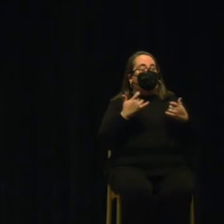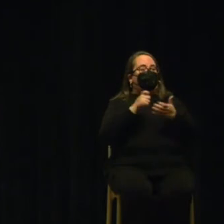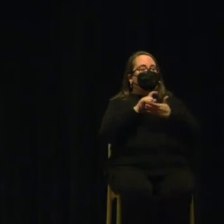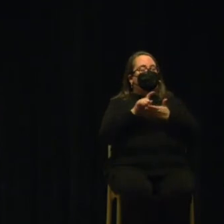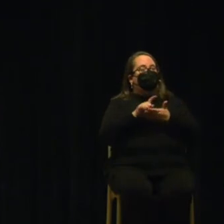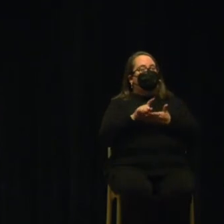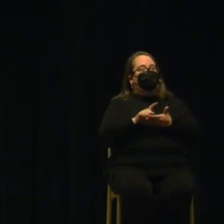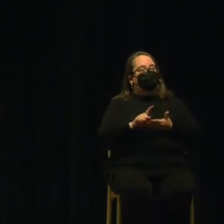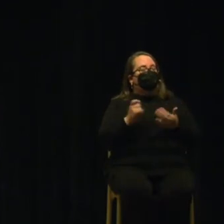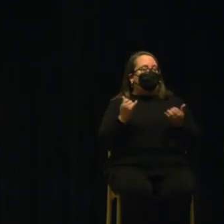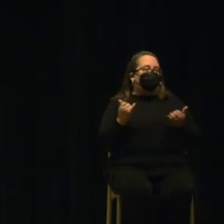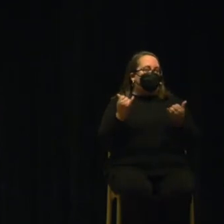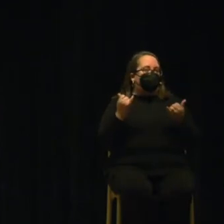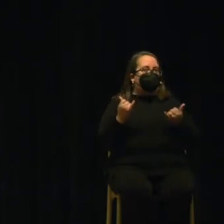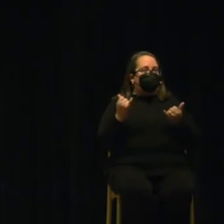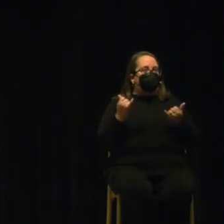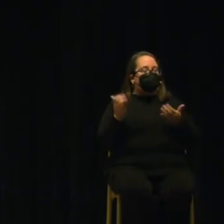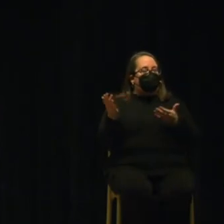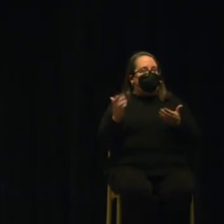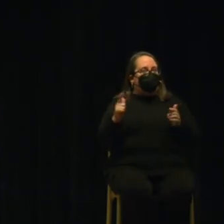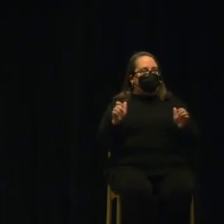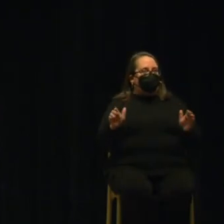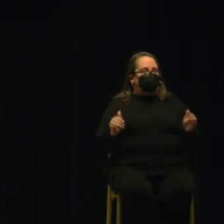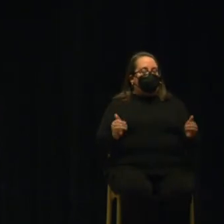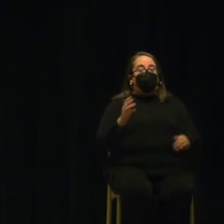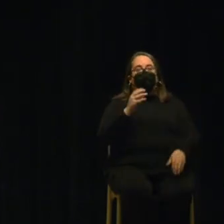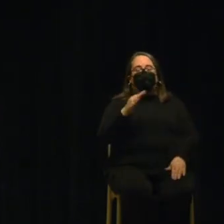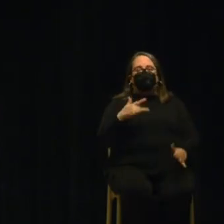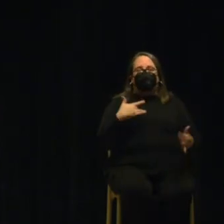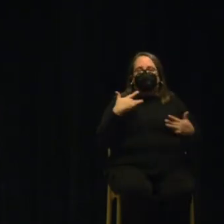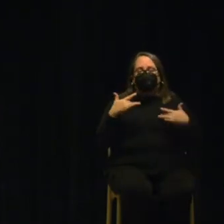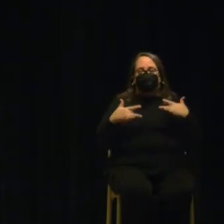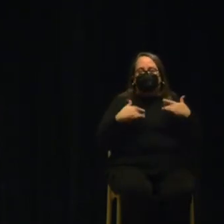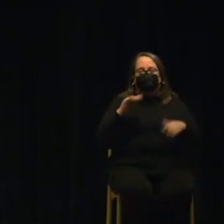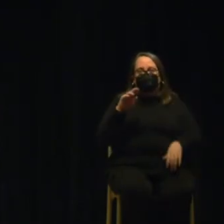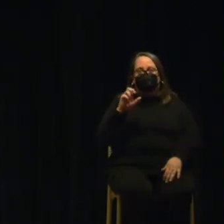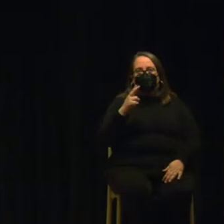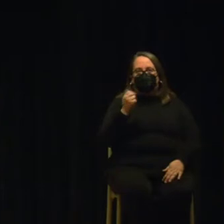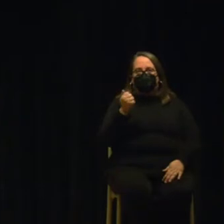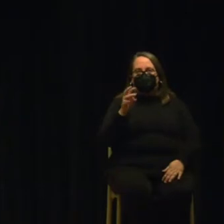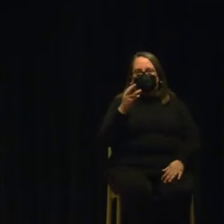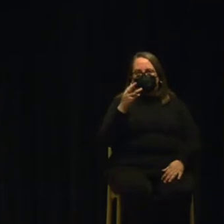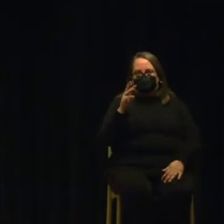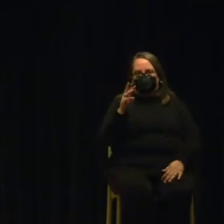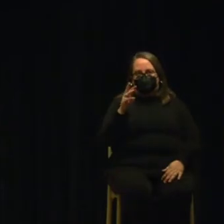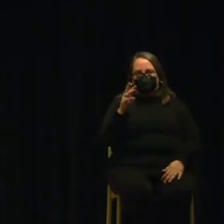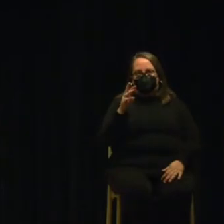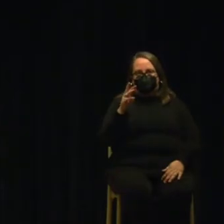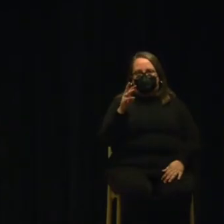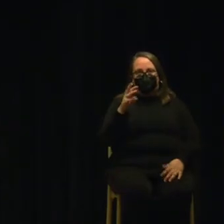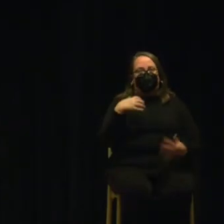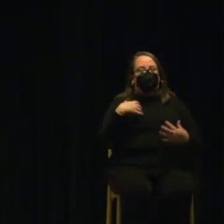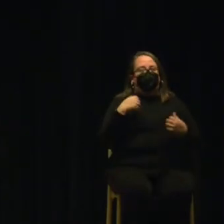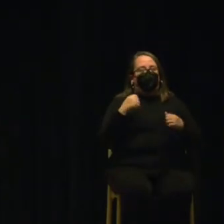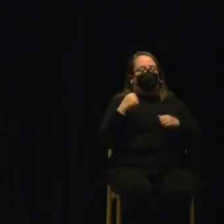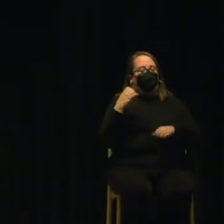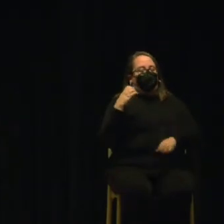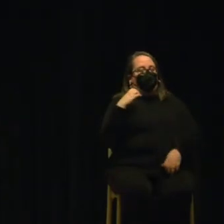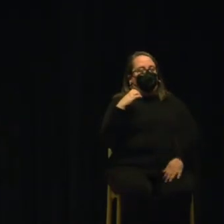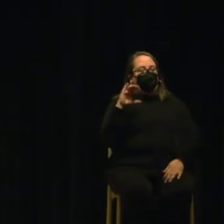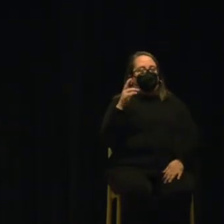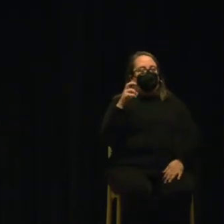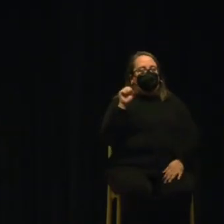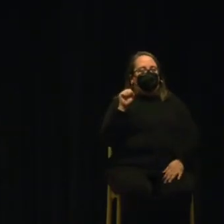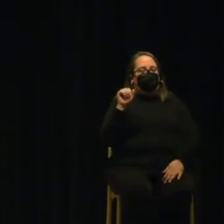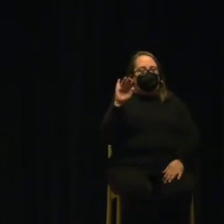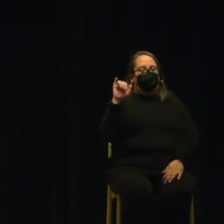we bring into this space. And I'm very excited that on March 16th, strength coach Chrissy Young is going to be here. Her book